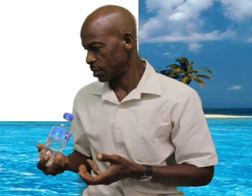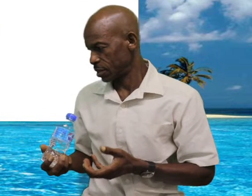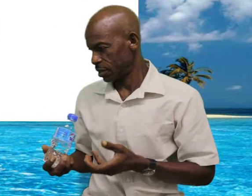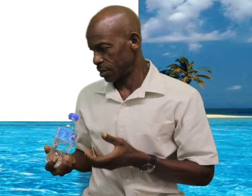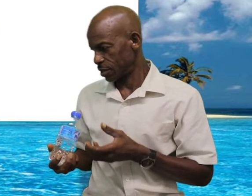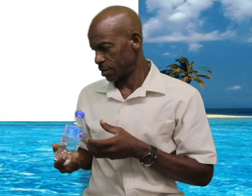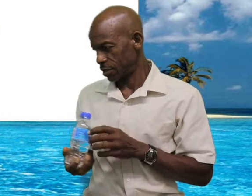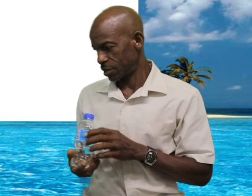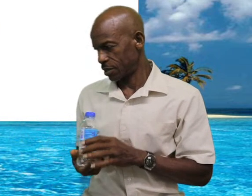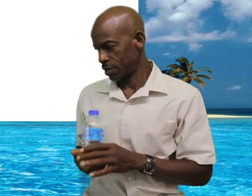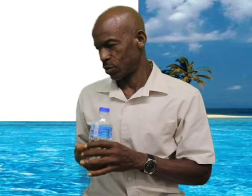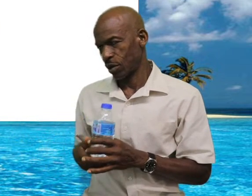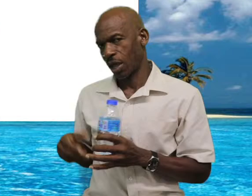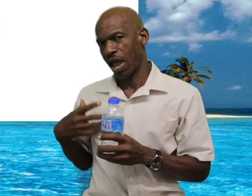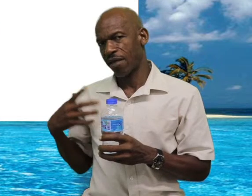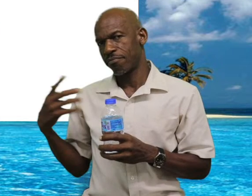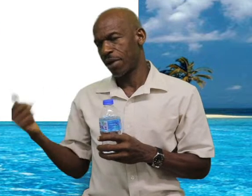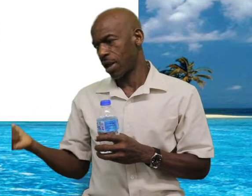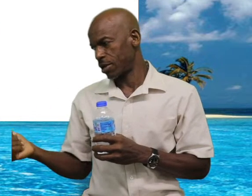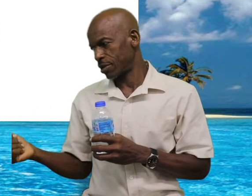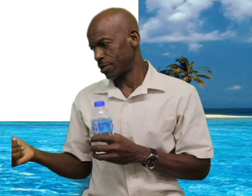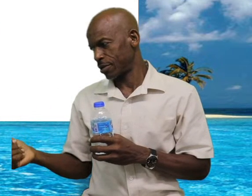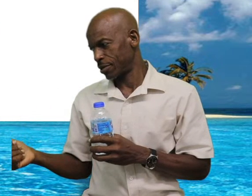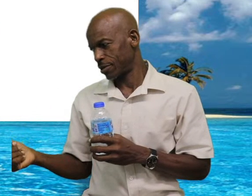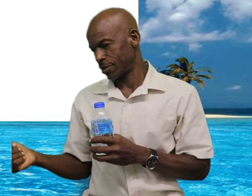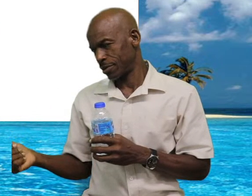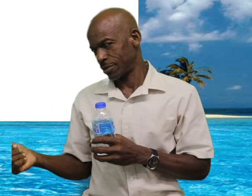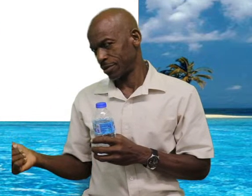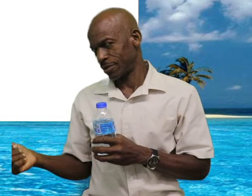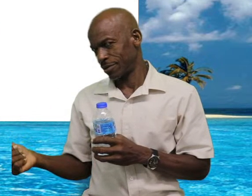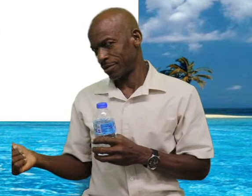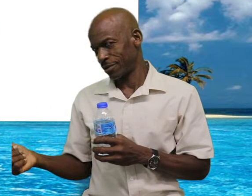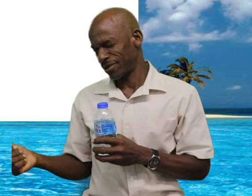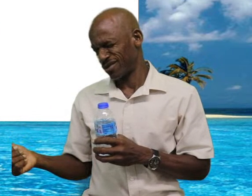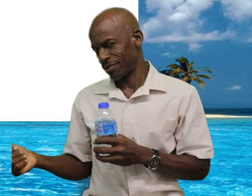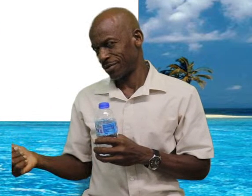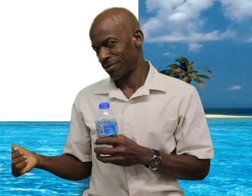This is, we look at association also.